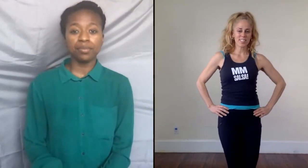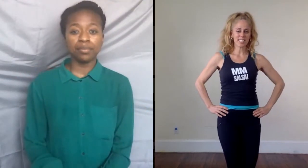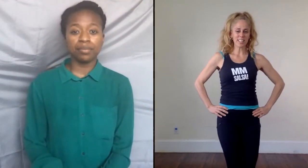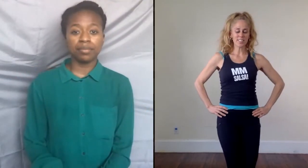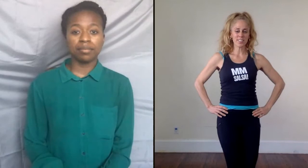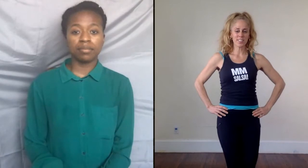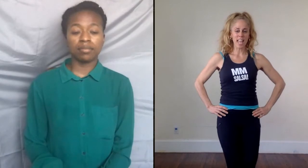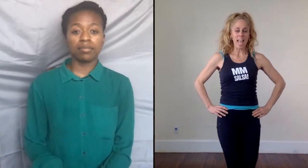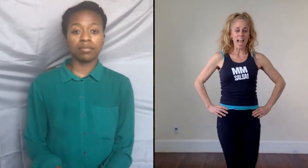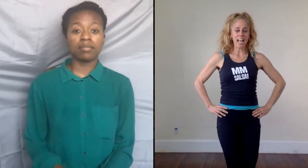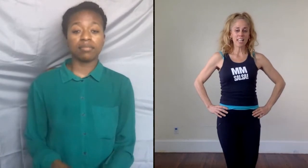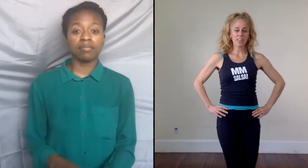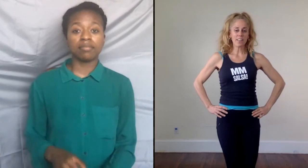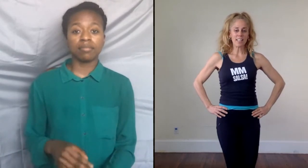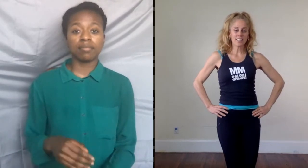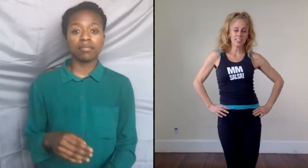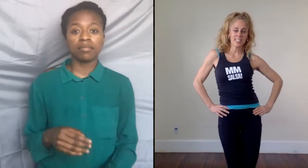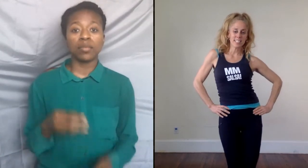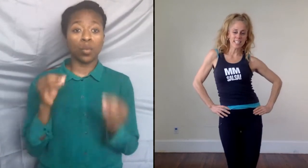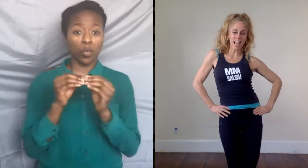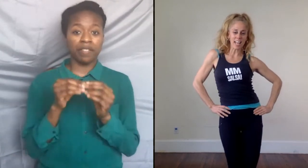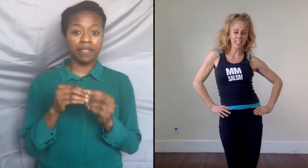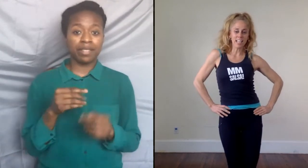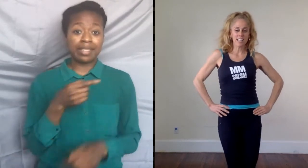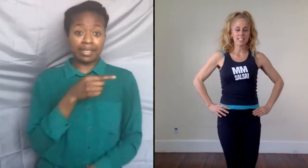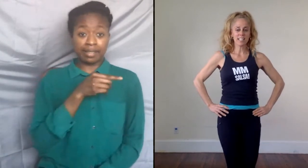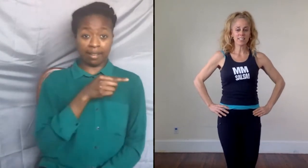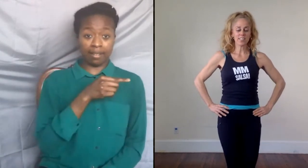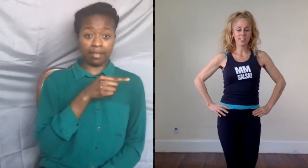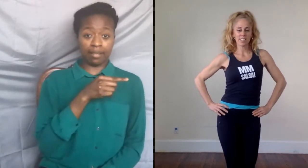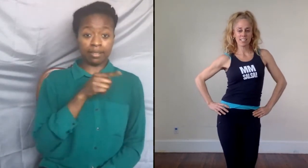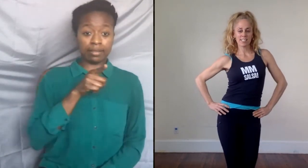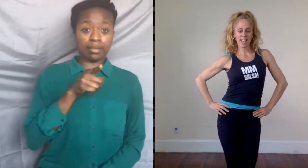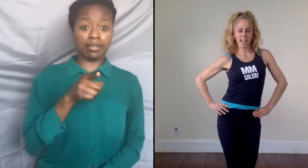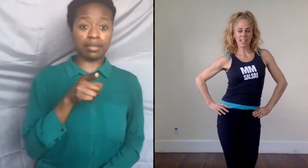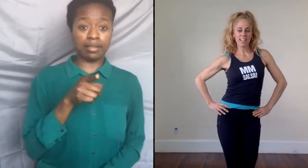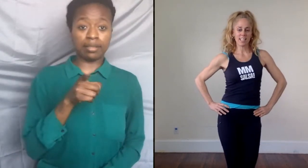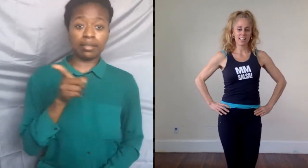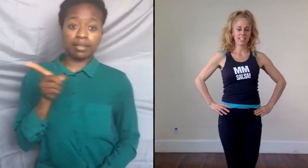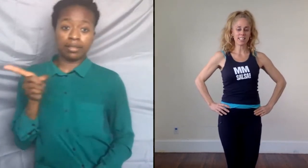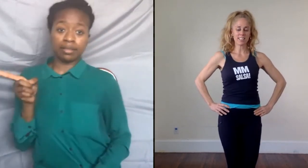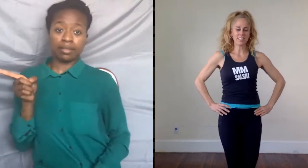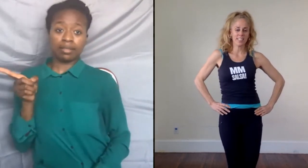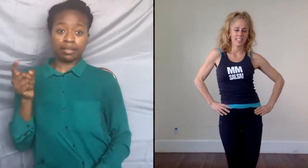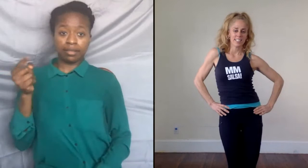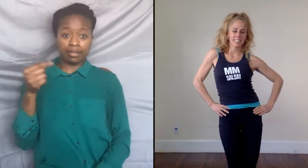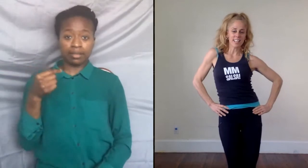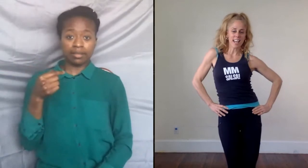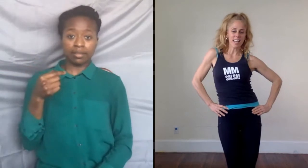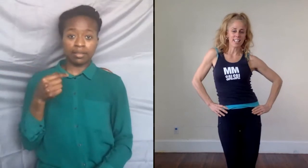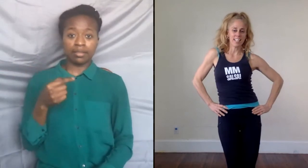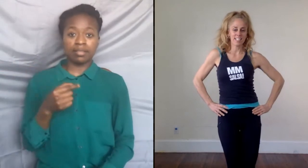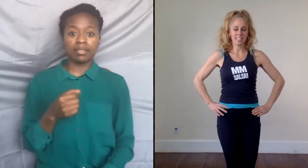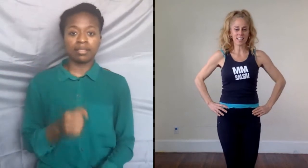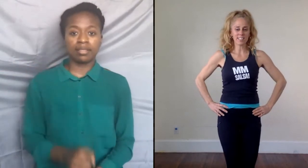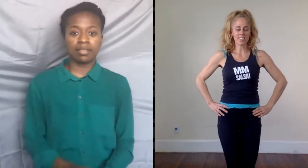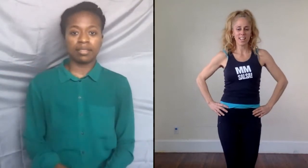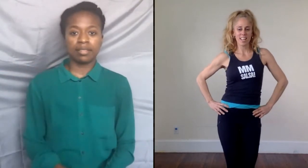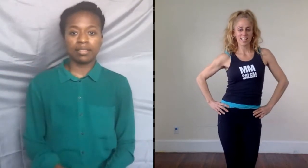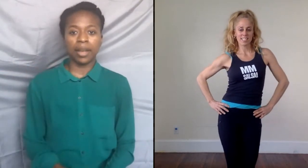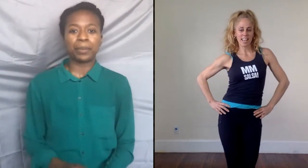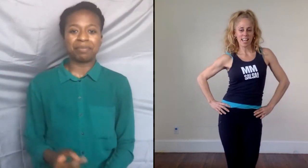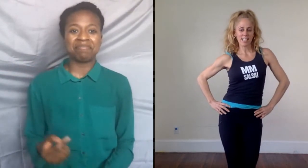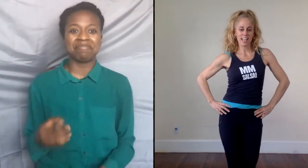and to the center. A little faster, side, center, side, center, side,